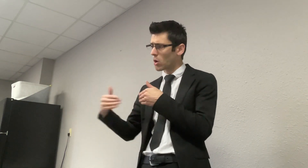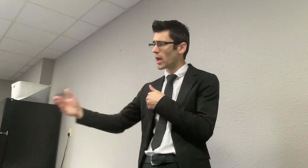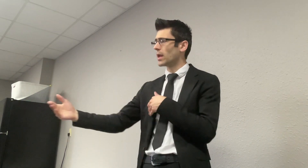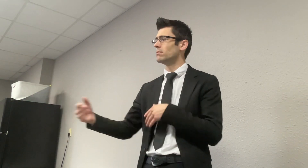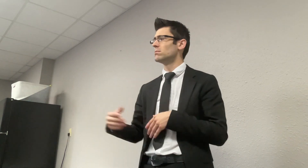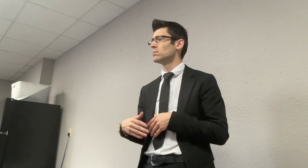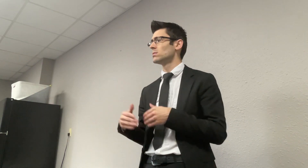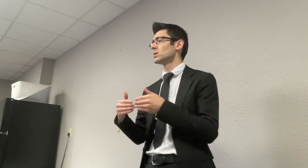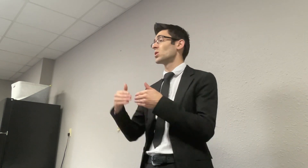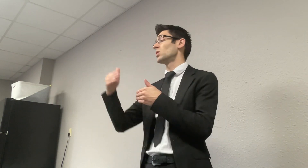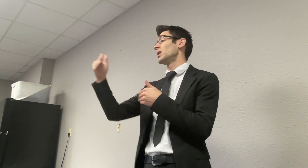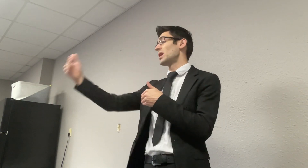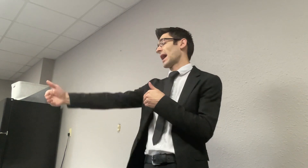ahead. Next.